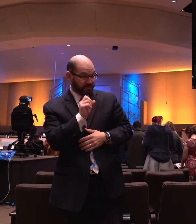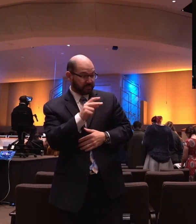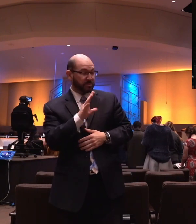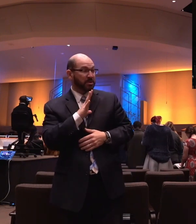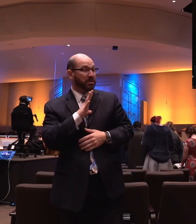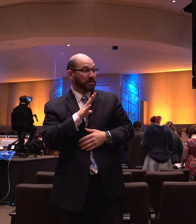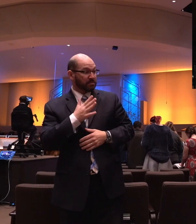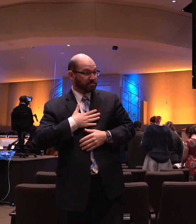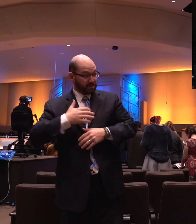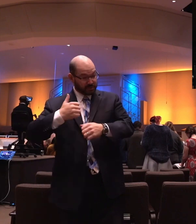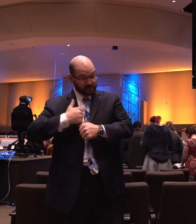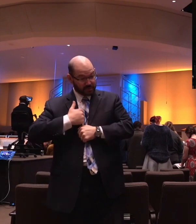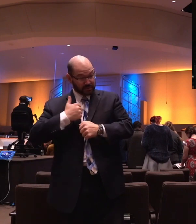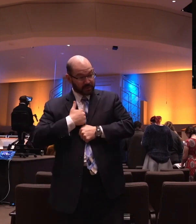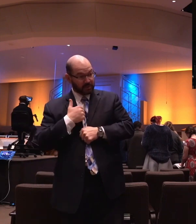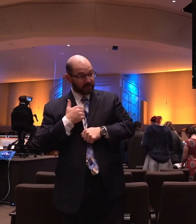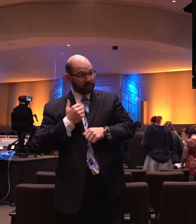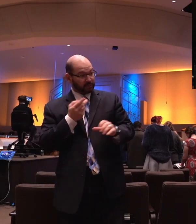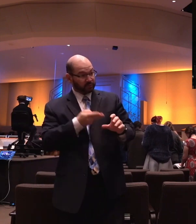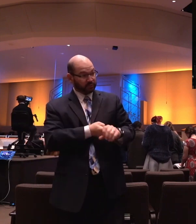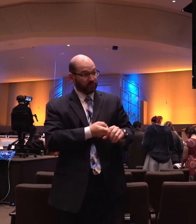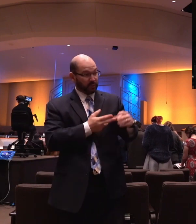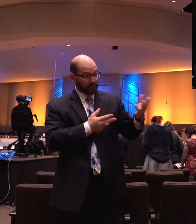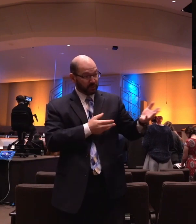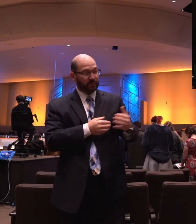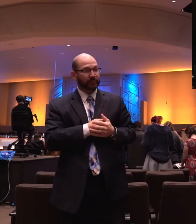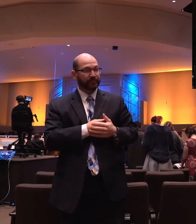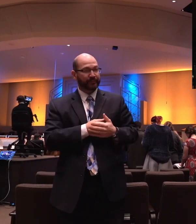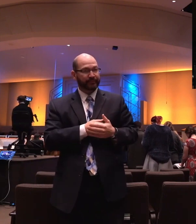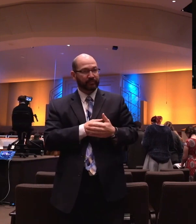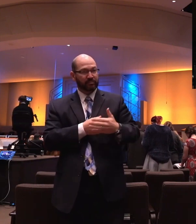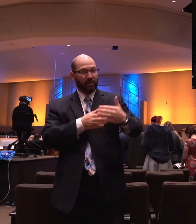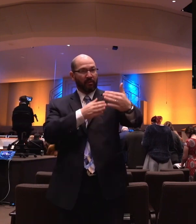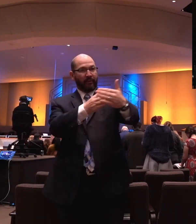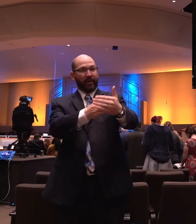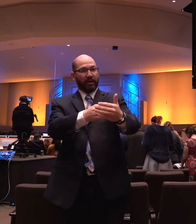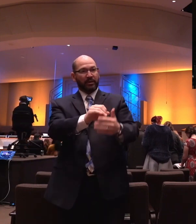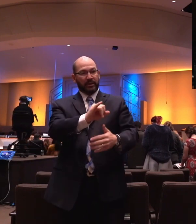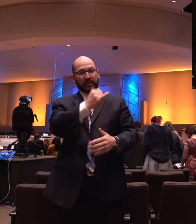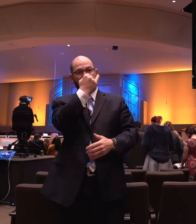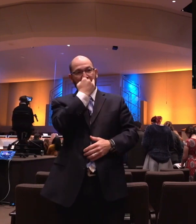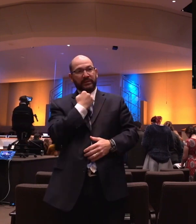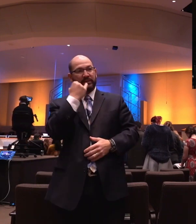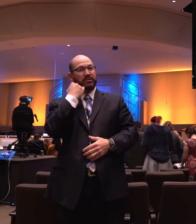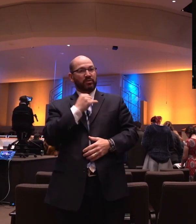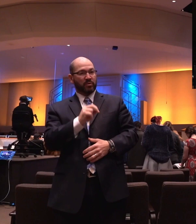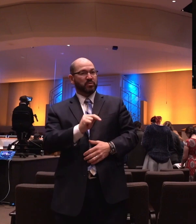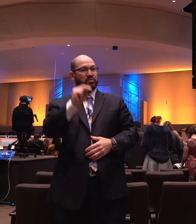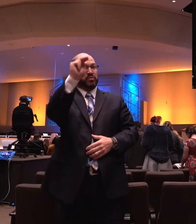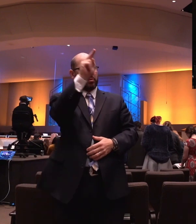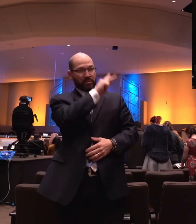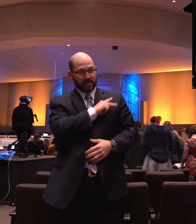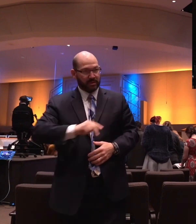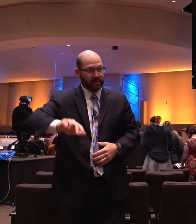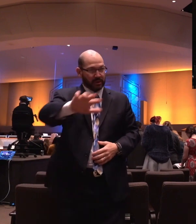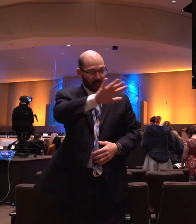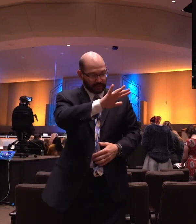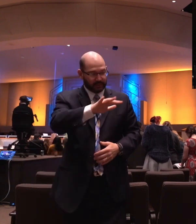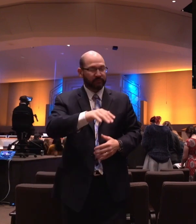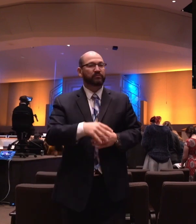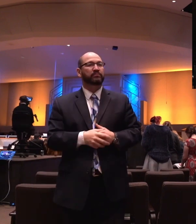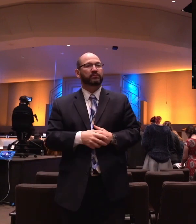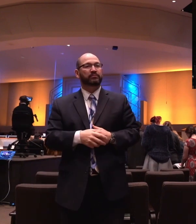armies against the cities of Israel, and they smote I, John, Dan, Abel, Maim, and all the store cities of